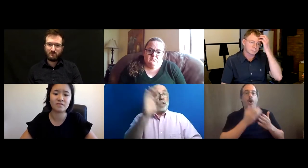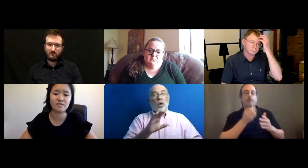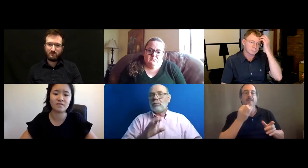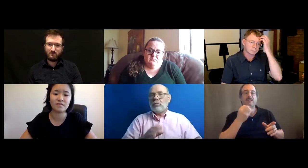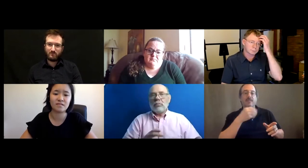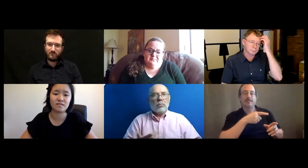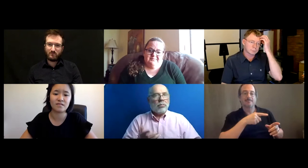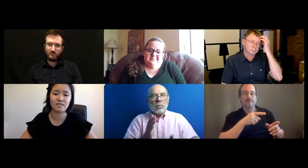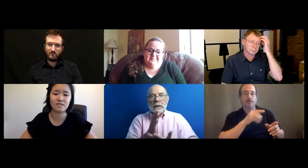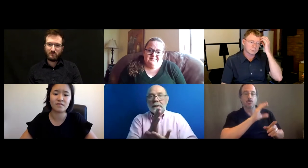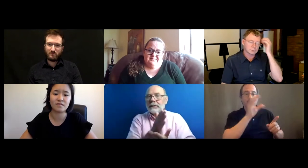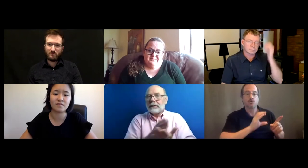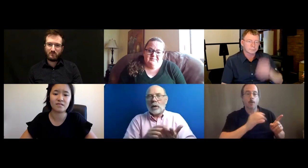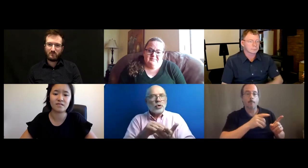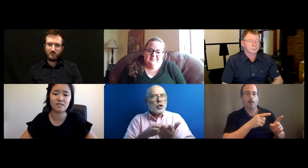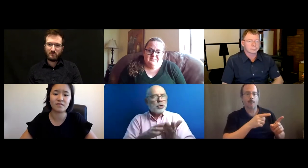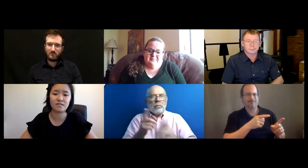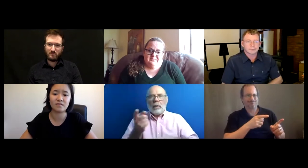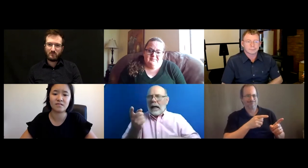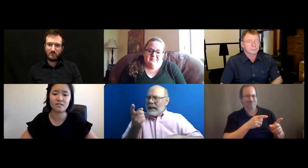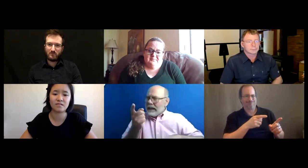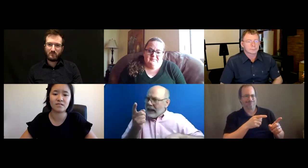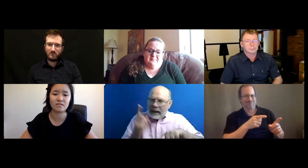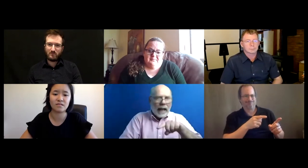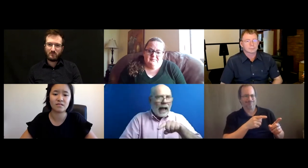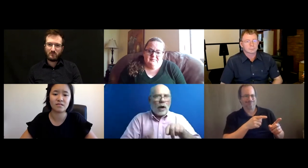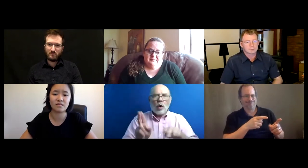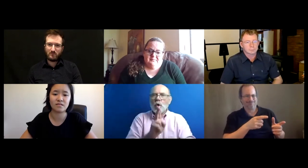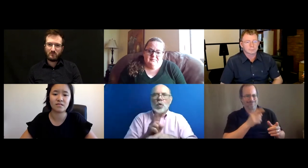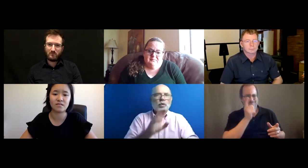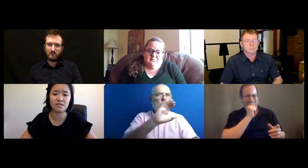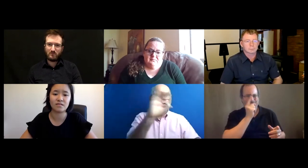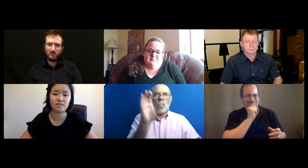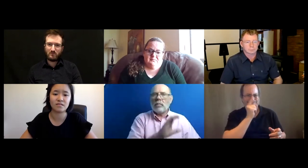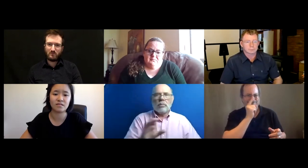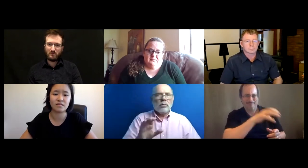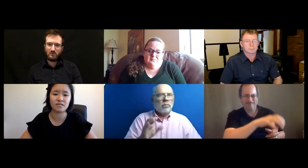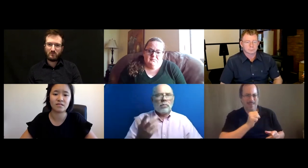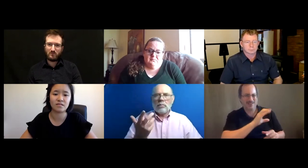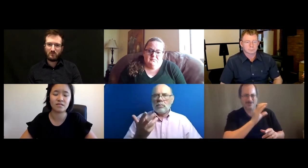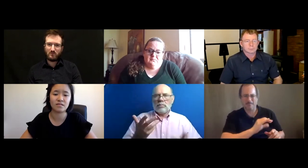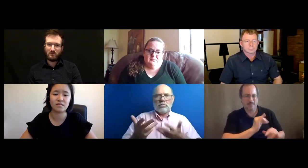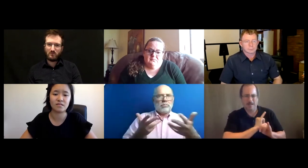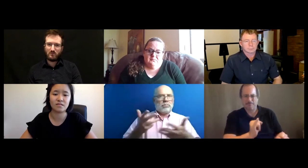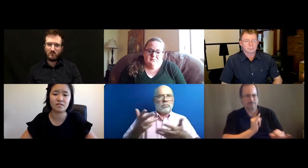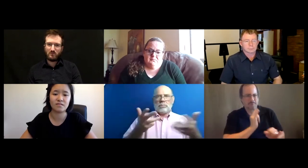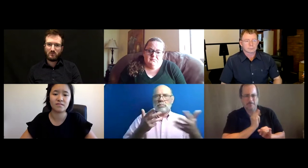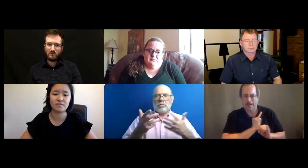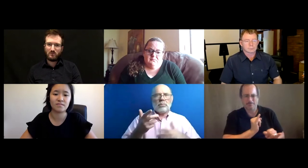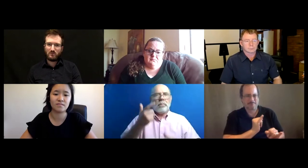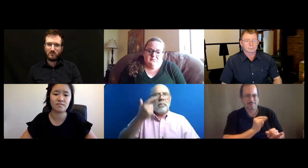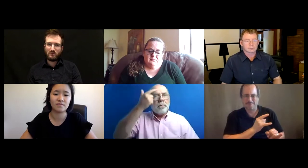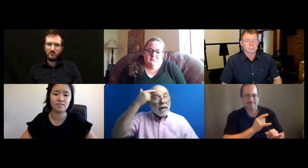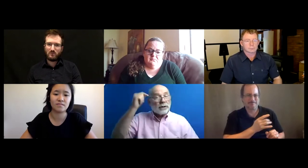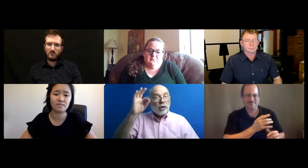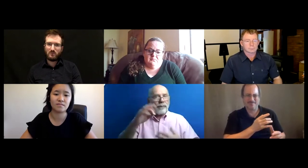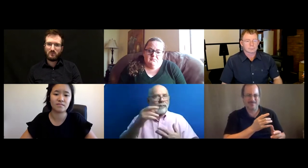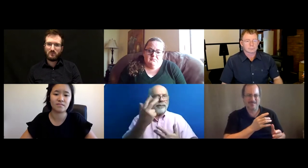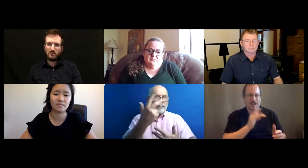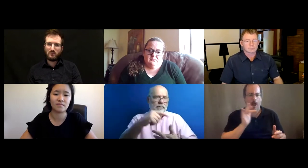deaf, and we switched over to Zoom, and some of our students just could not learn through